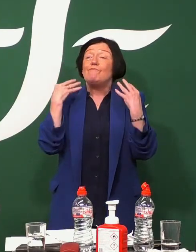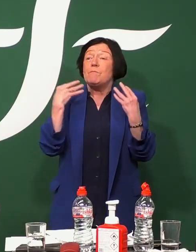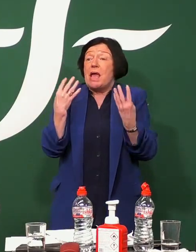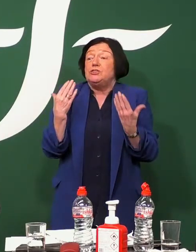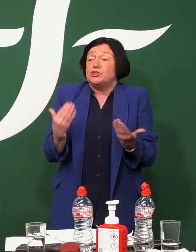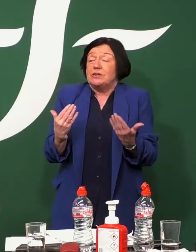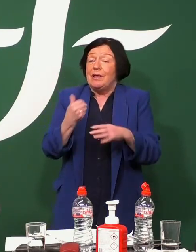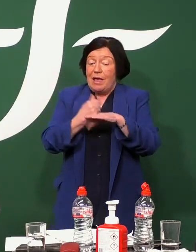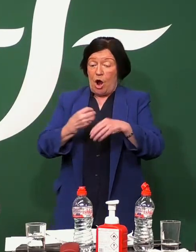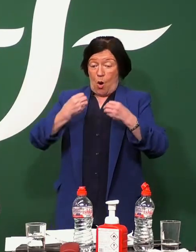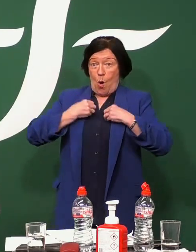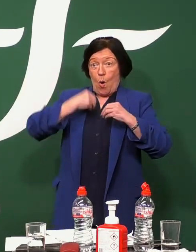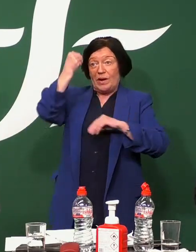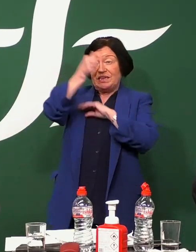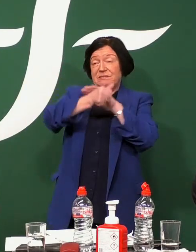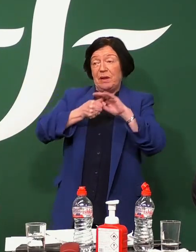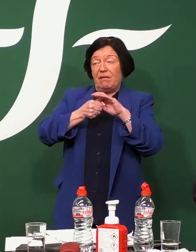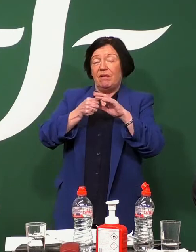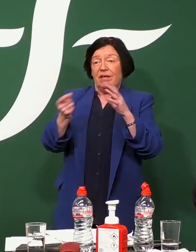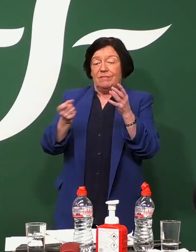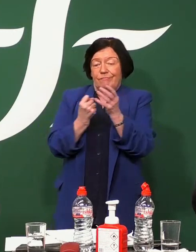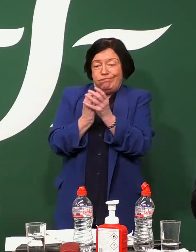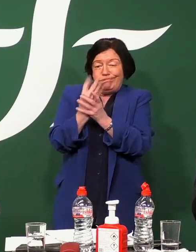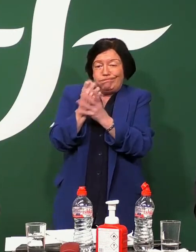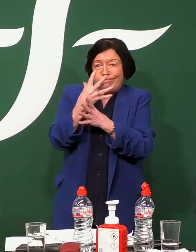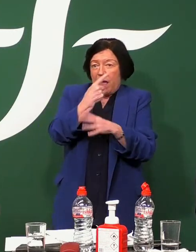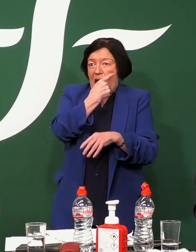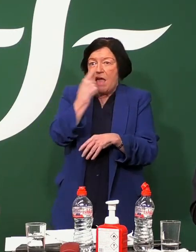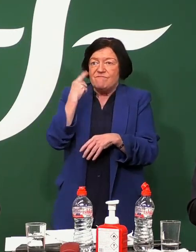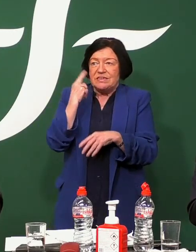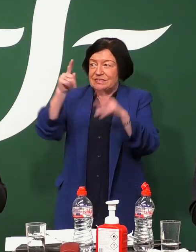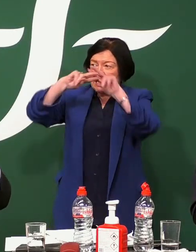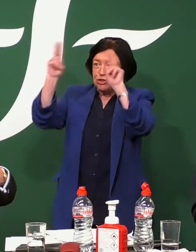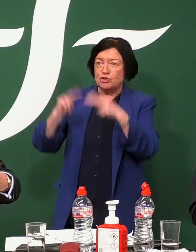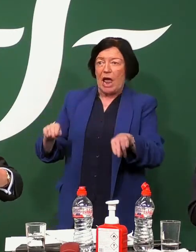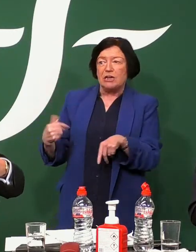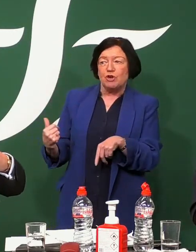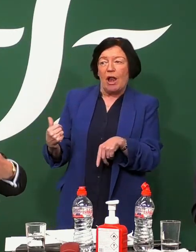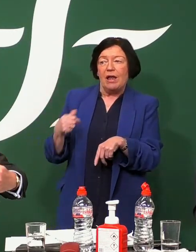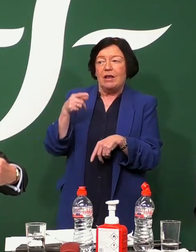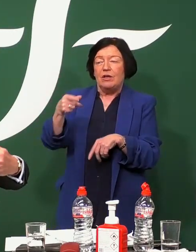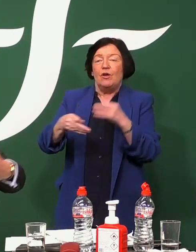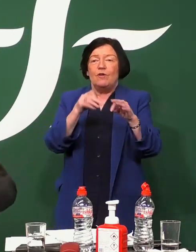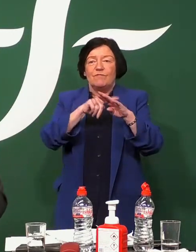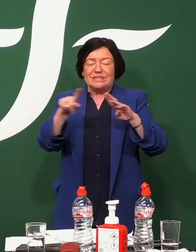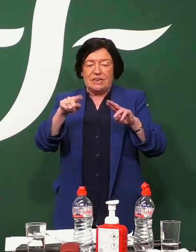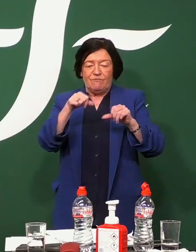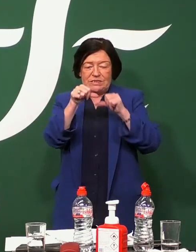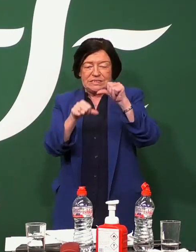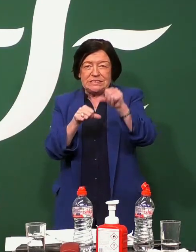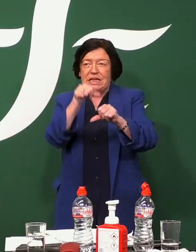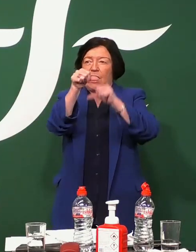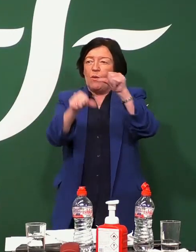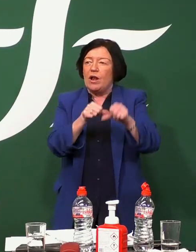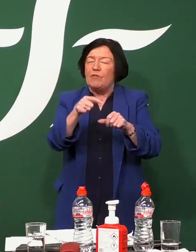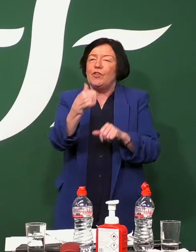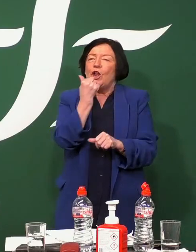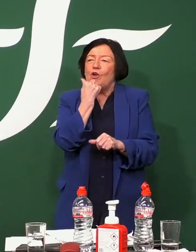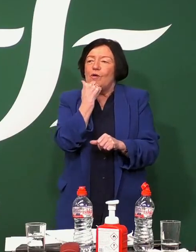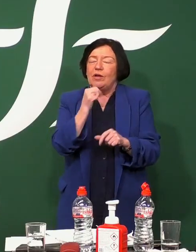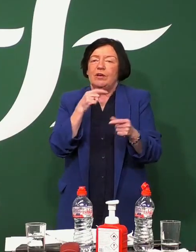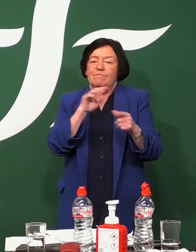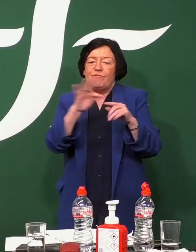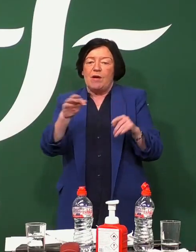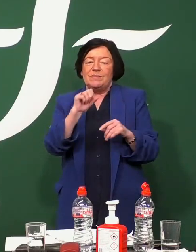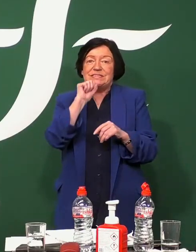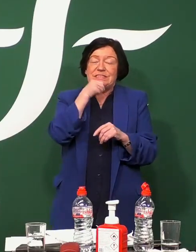based on our own experience and evolving evidence internationally, shows, if you go through the sequence of cases through to severe